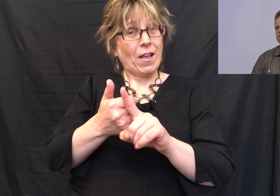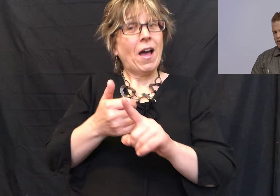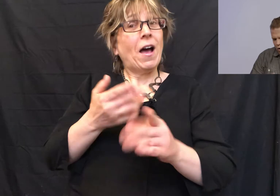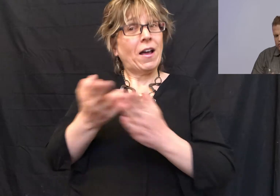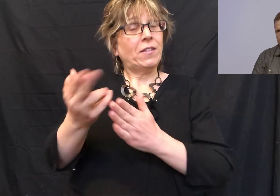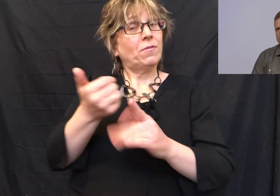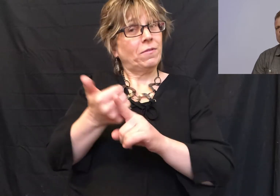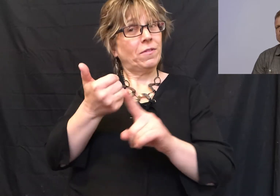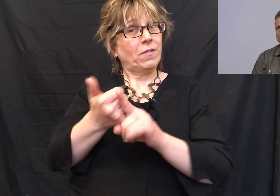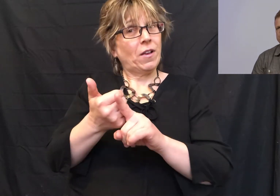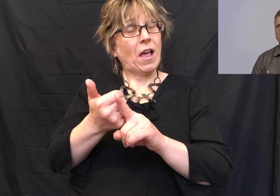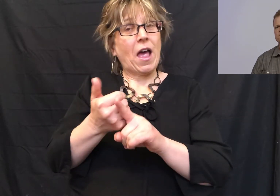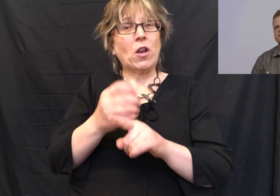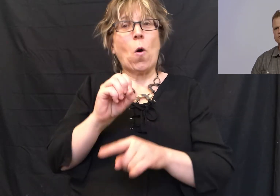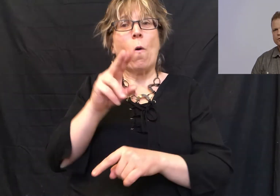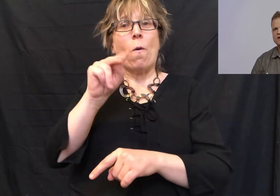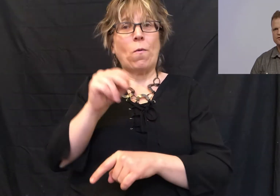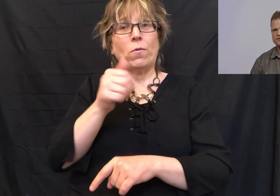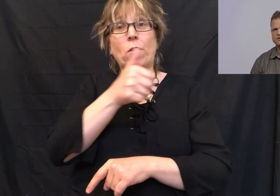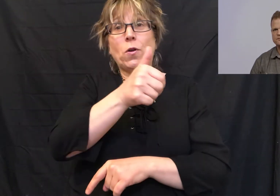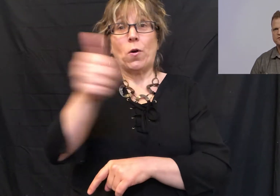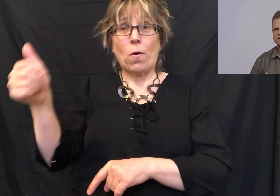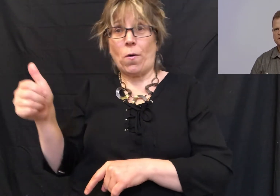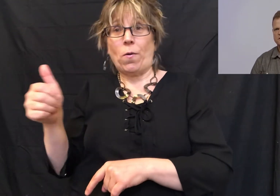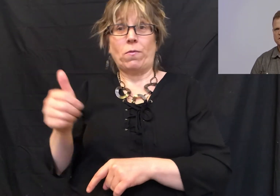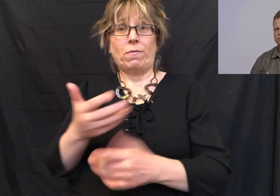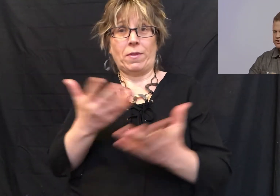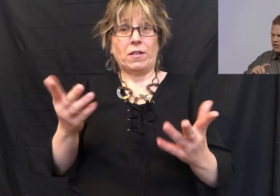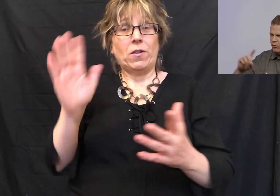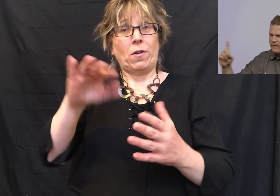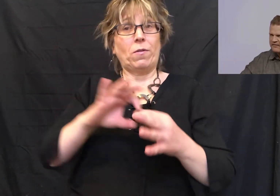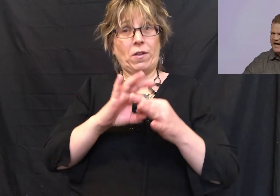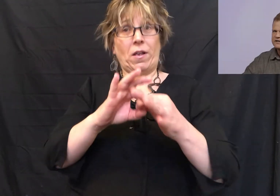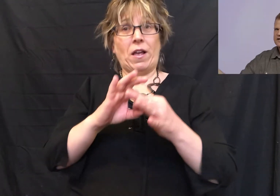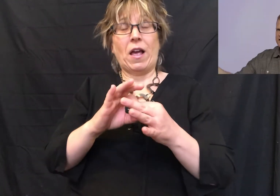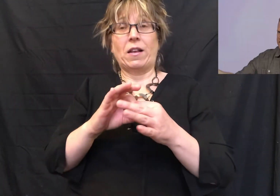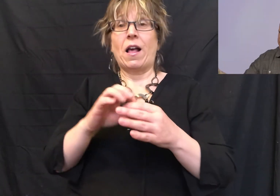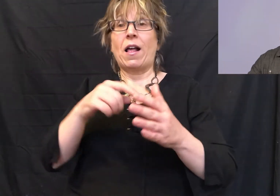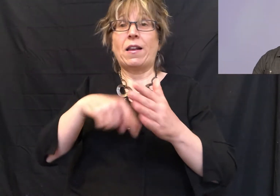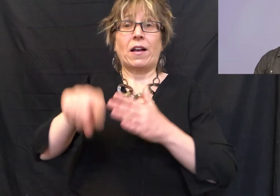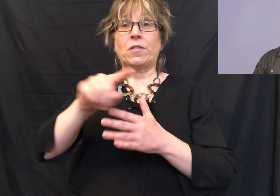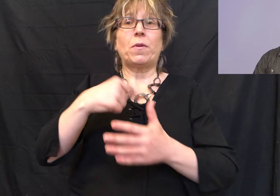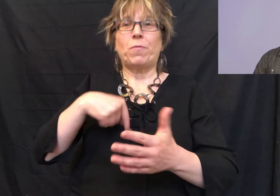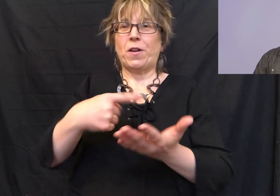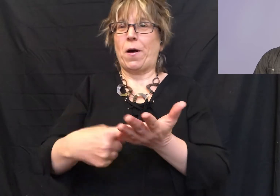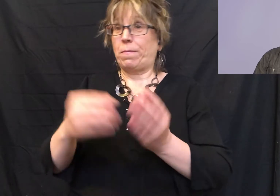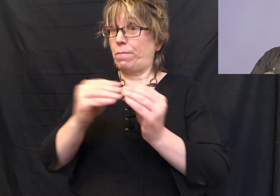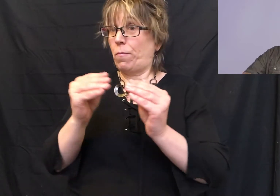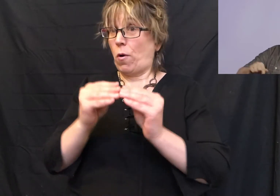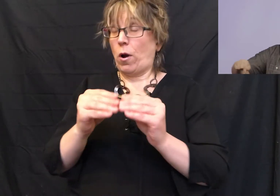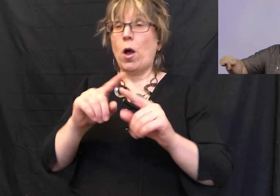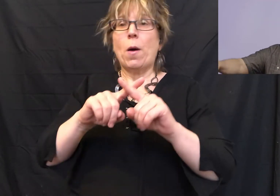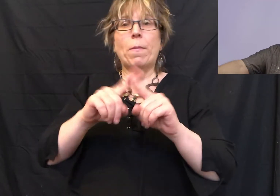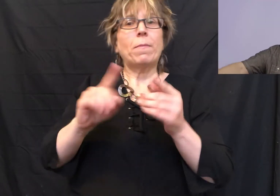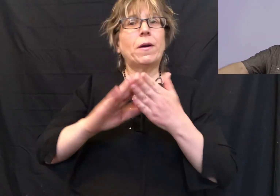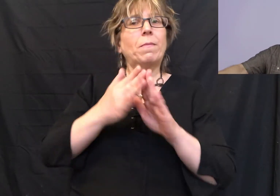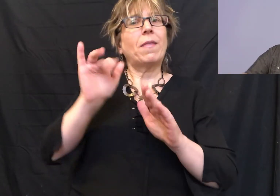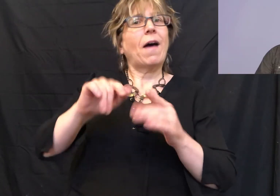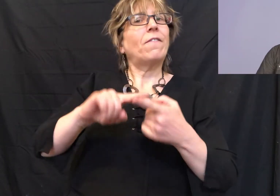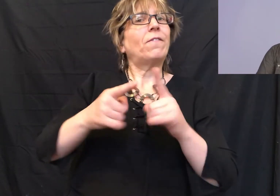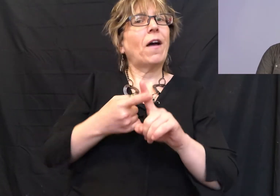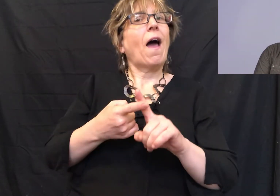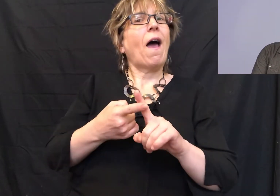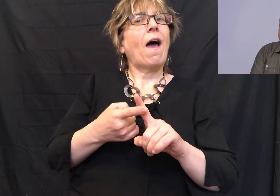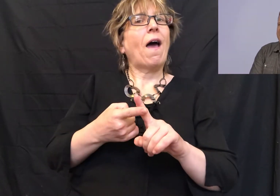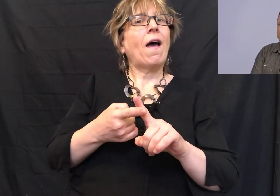with yourself. You own your own stuff in your relationships. We're going to talk more about that next week. But then you be that friend to somebody